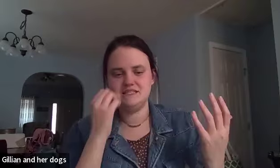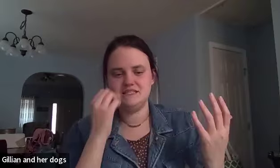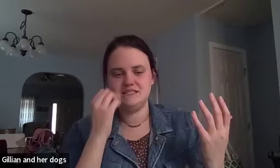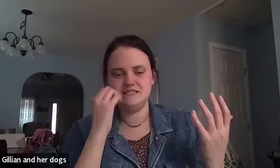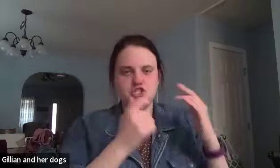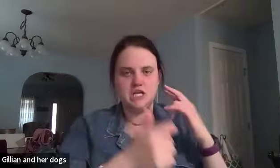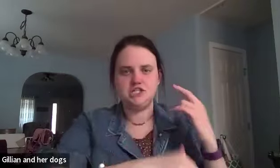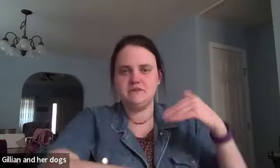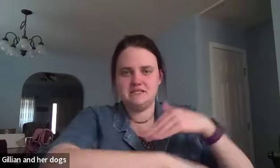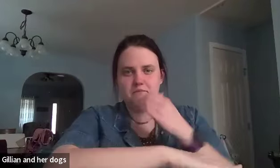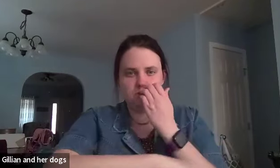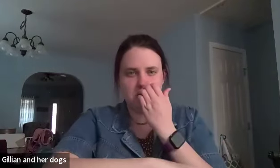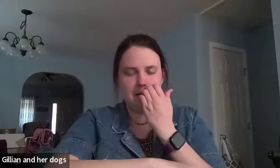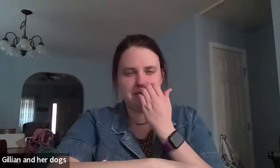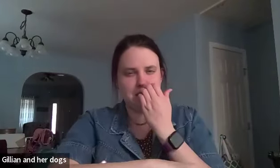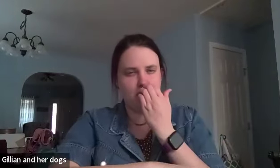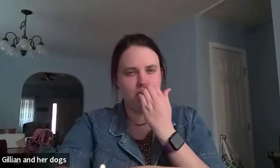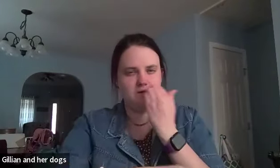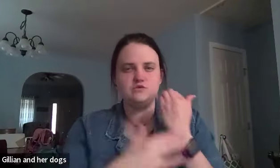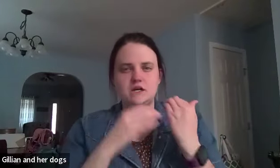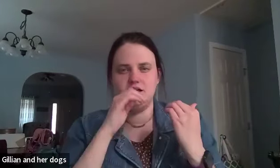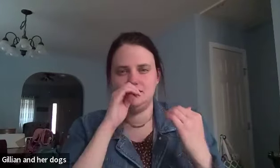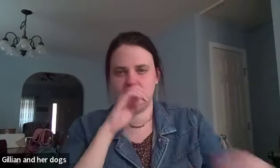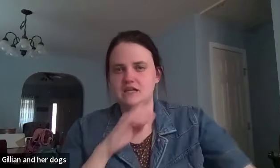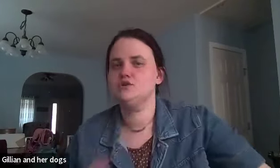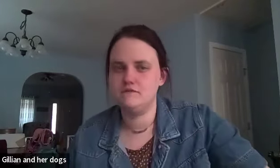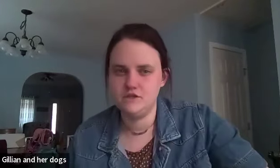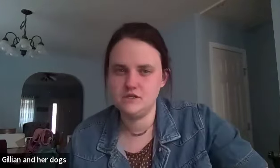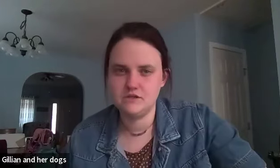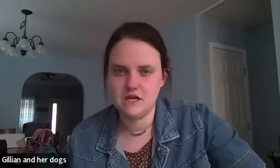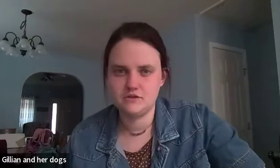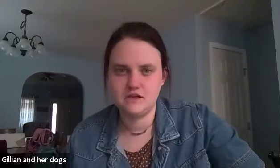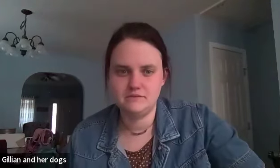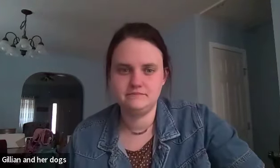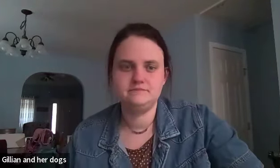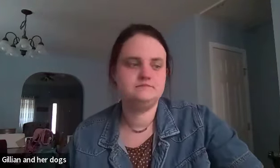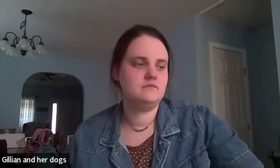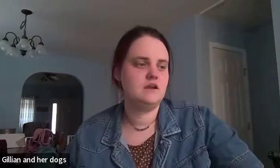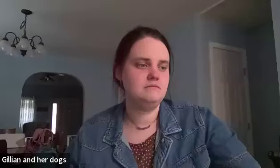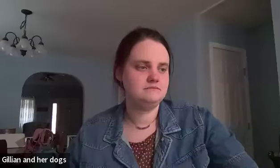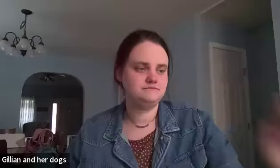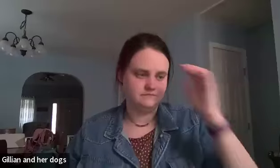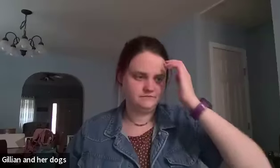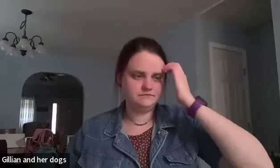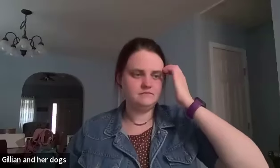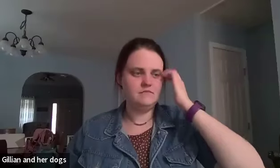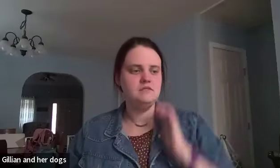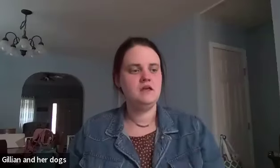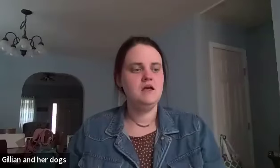since it's all just changing but the same motion, it's not one of those where it's going to get too confusing with another sign. Okay?